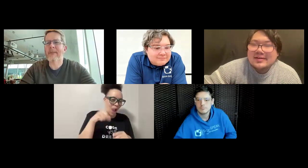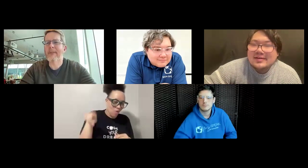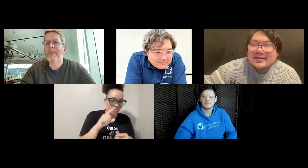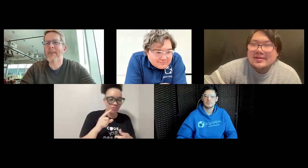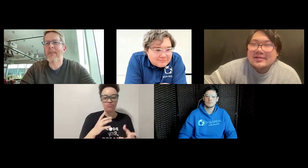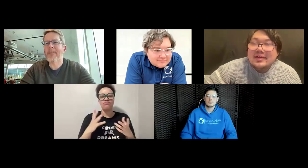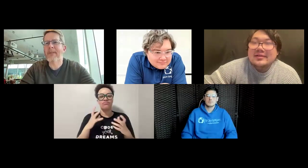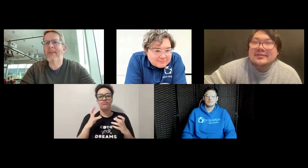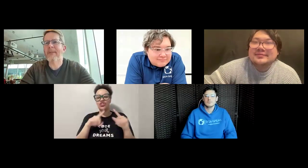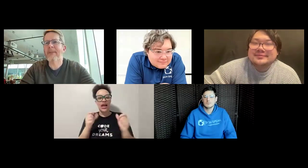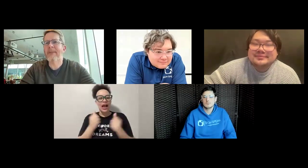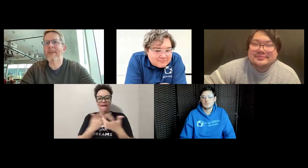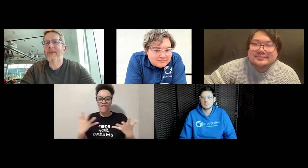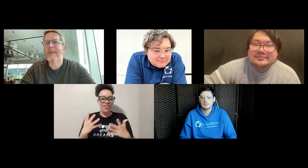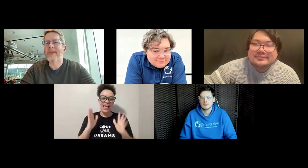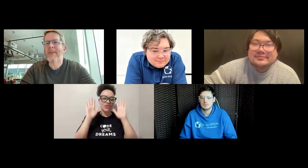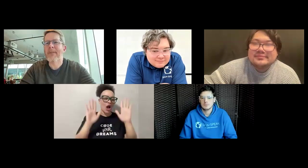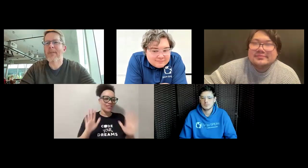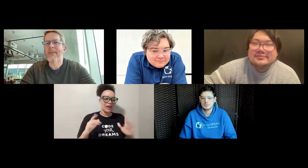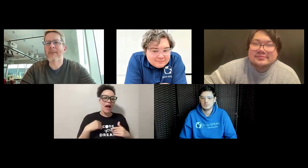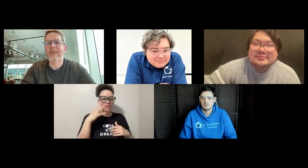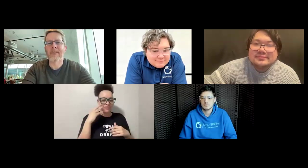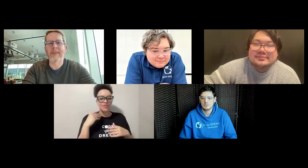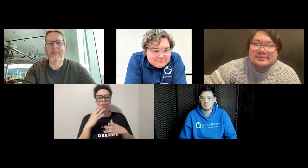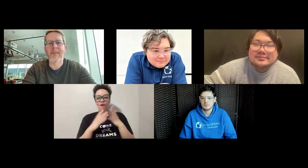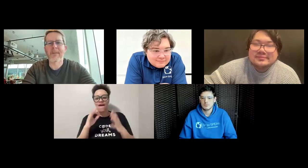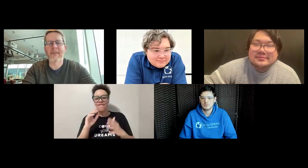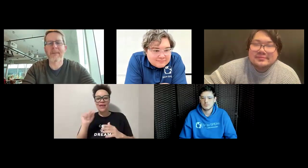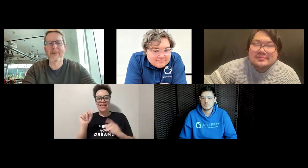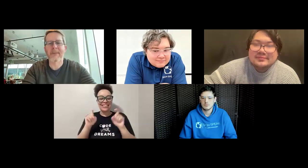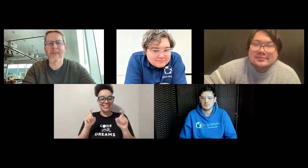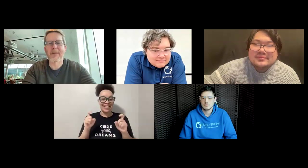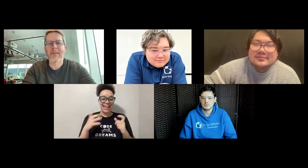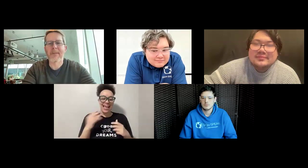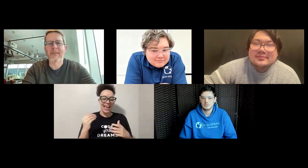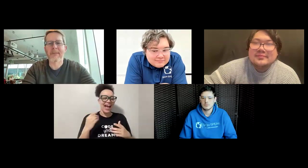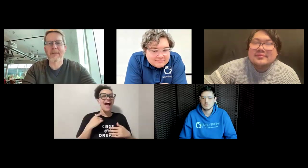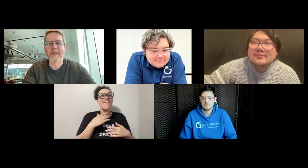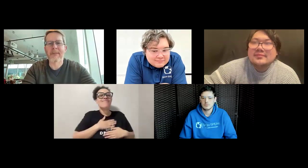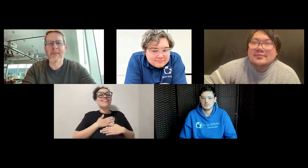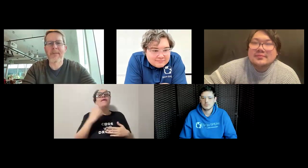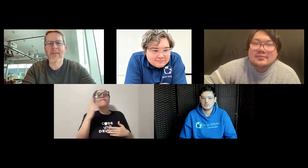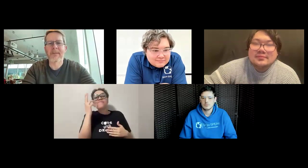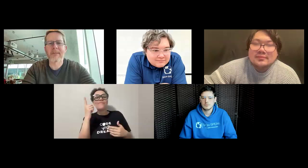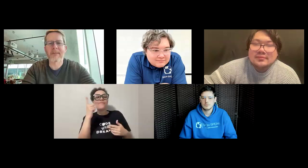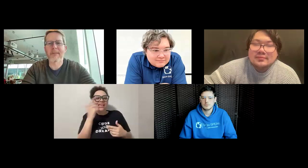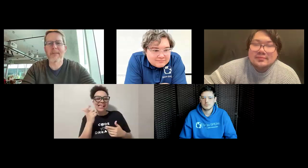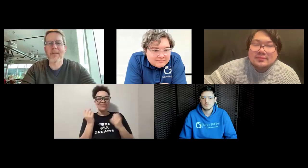are talking with Science Speak today. Check them out. Everything's been really awesome from what we've been talking about with all